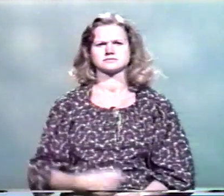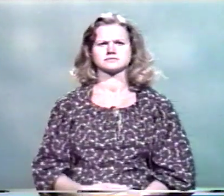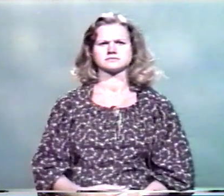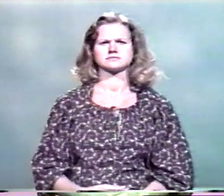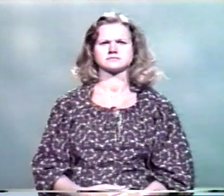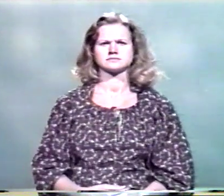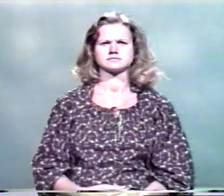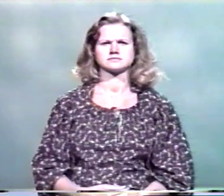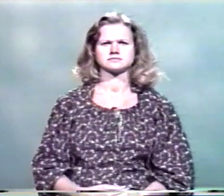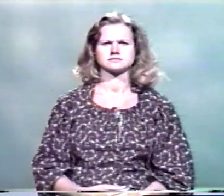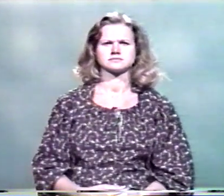To ask several times.